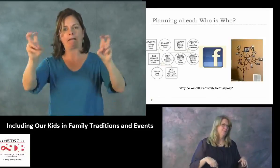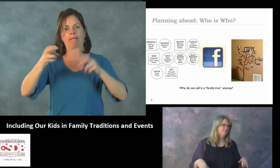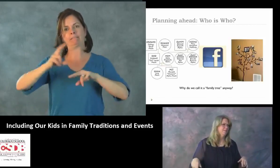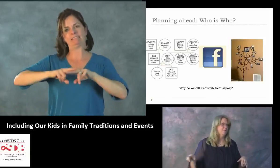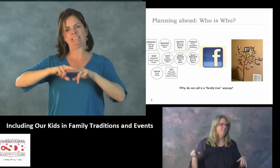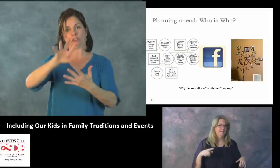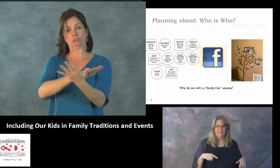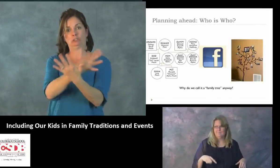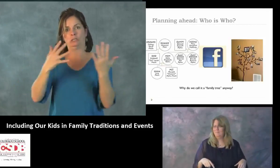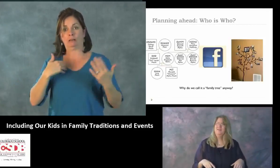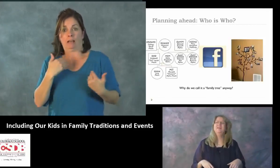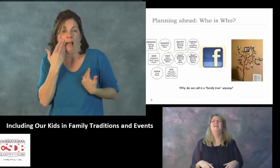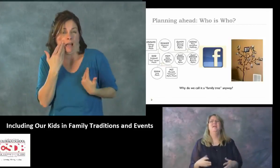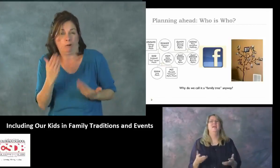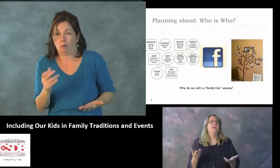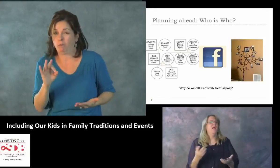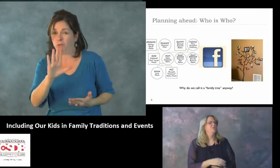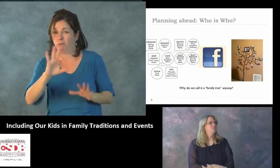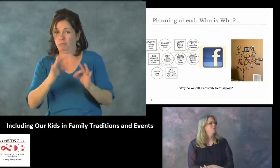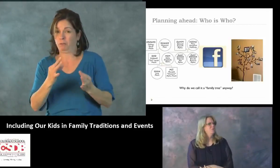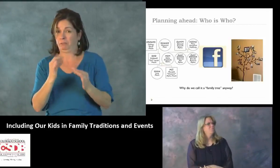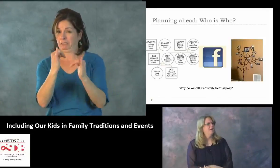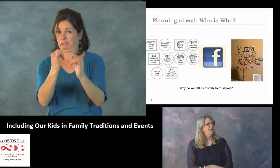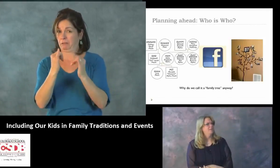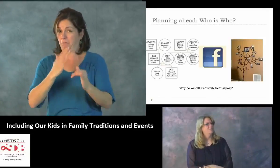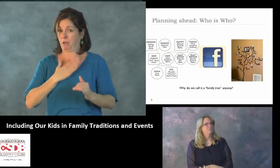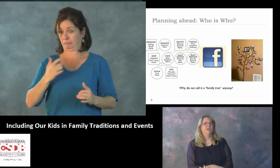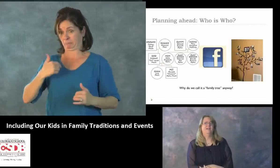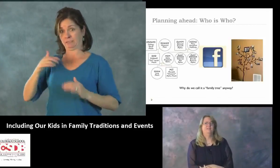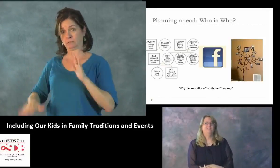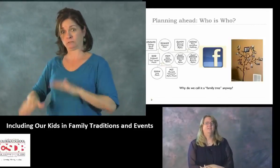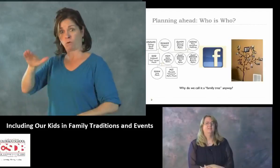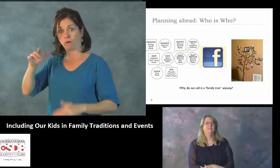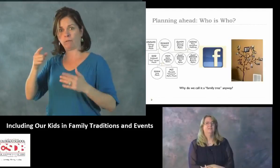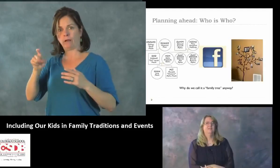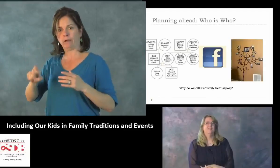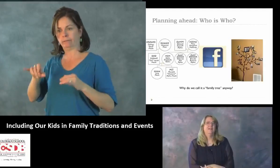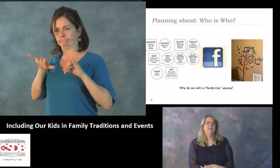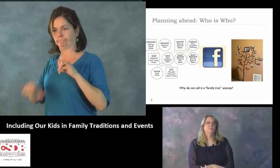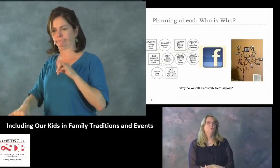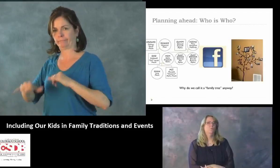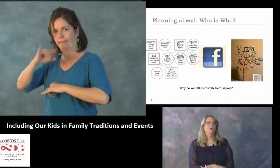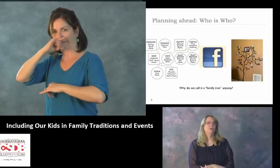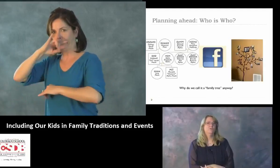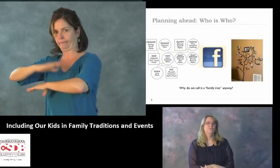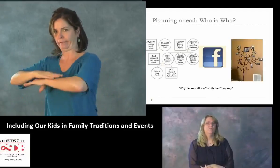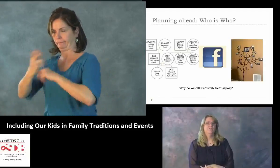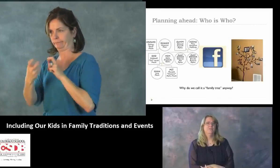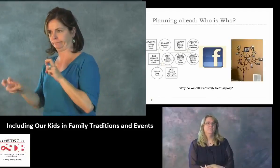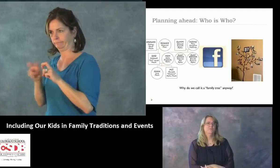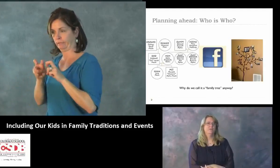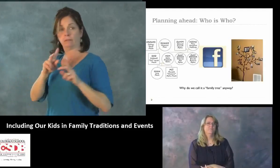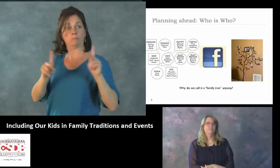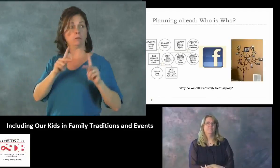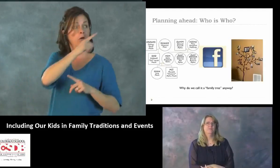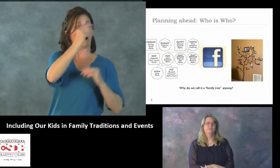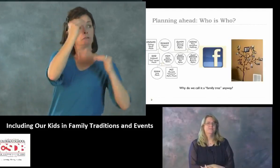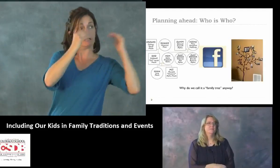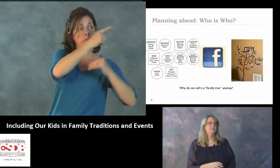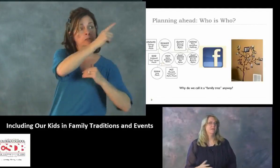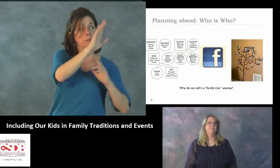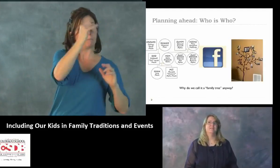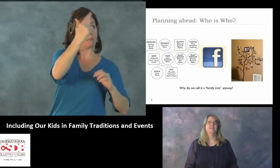everybody was at the big table. And two, you might ask your child, where do you feel the most